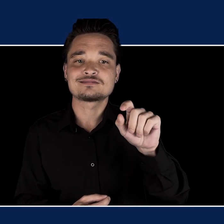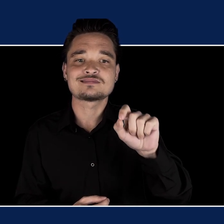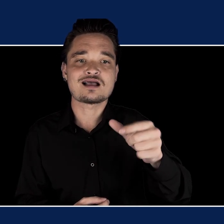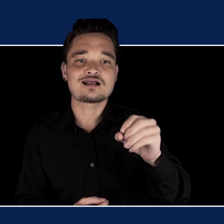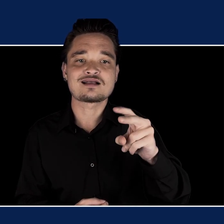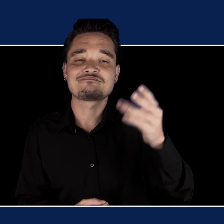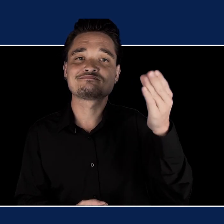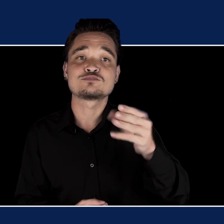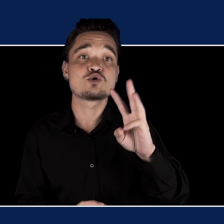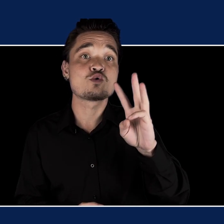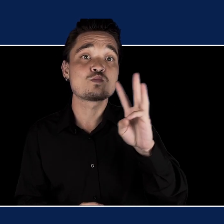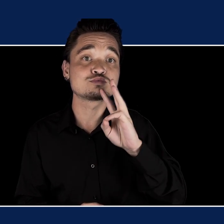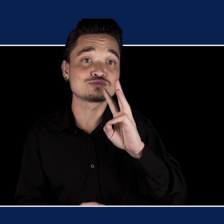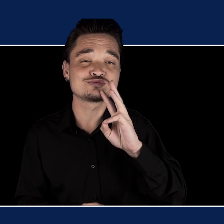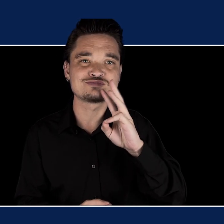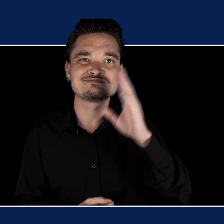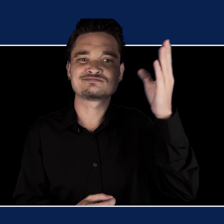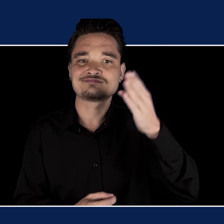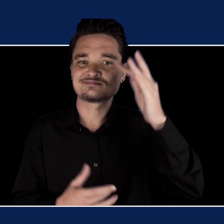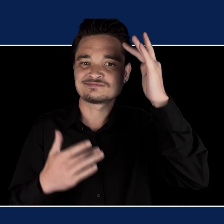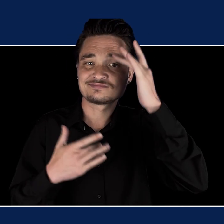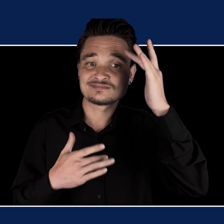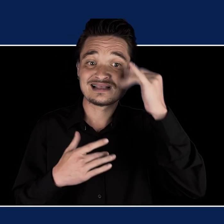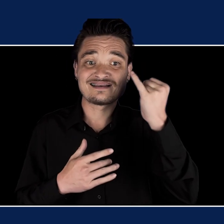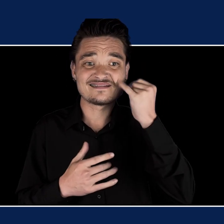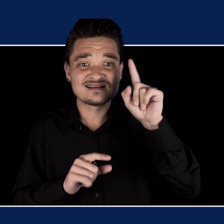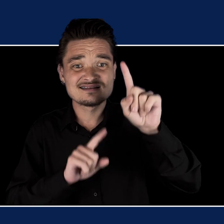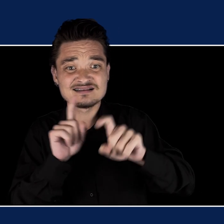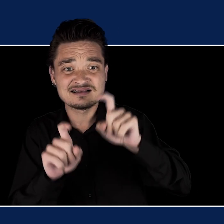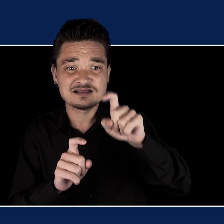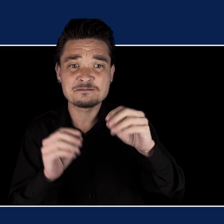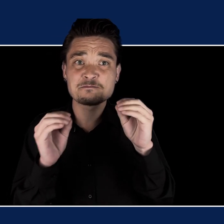healthvermont.gov/water/disinfection. And if you ever have questions or need help,